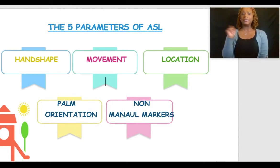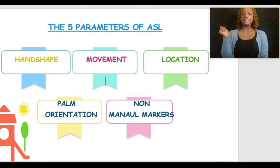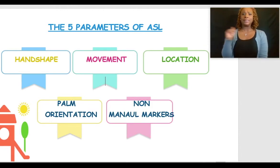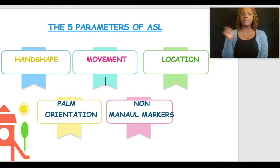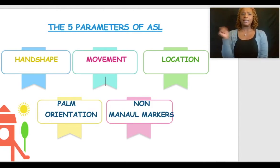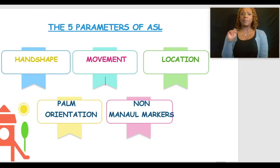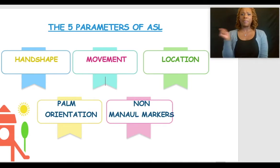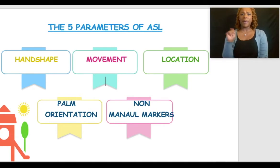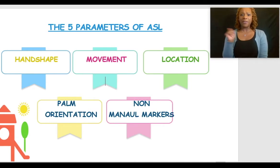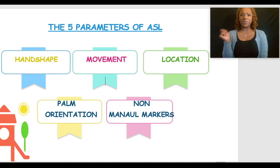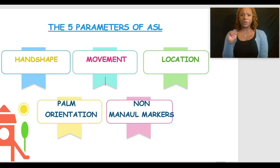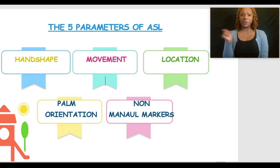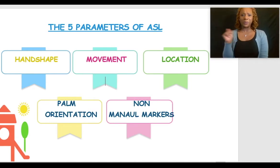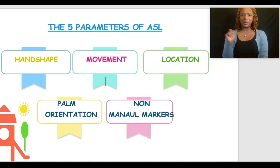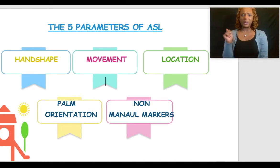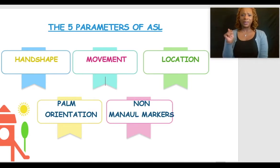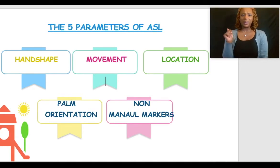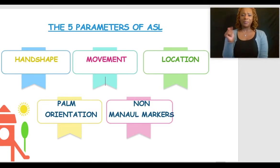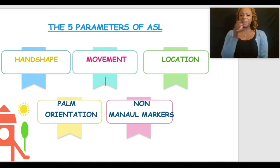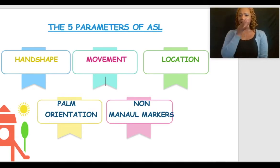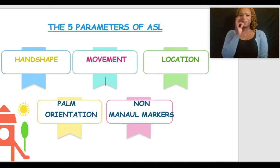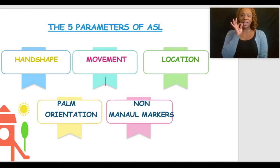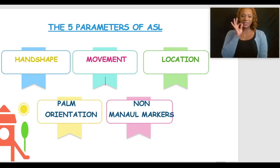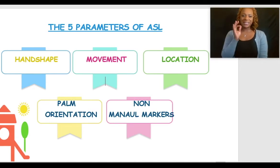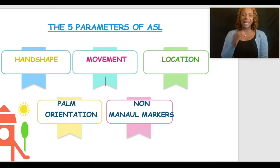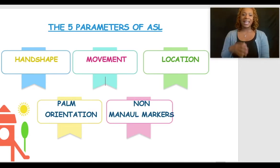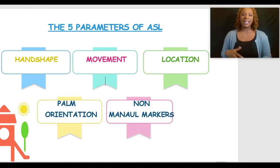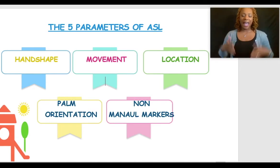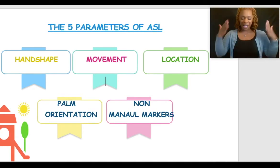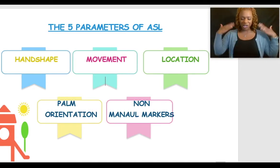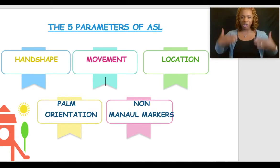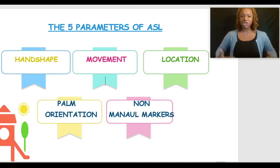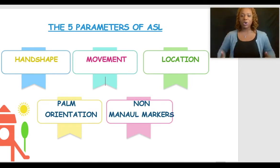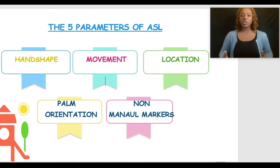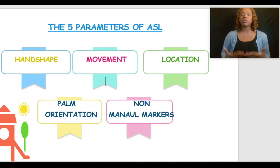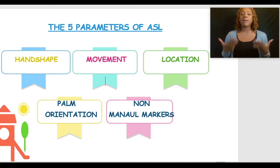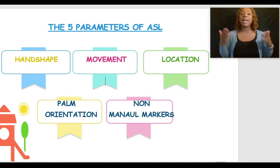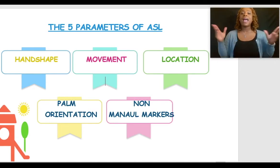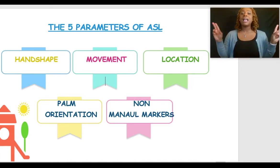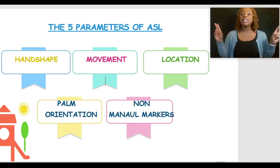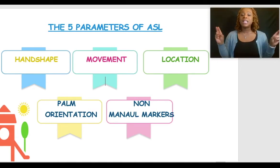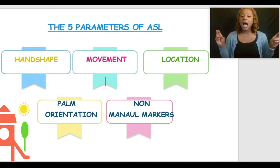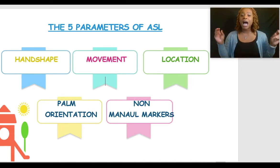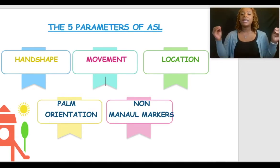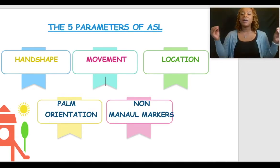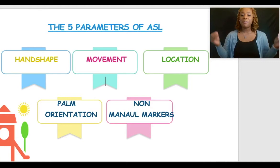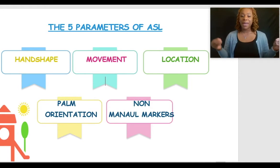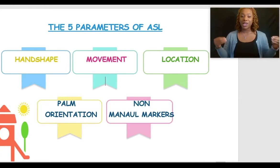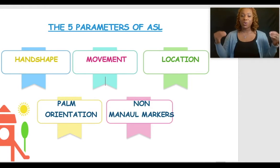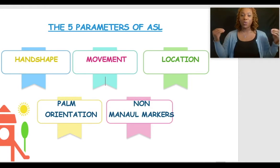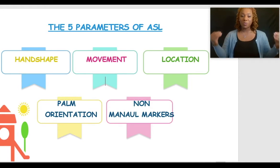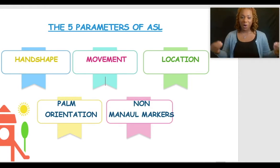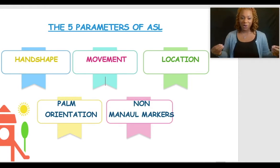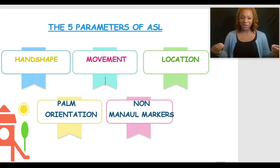really need the bathroom. But I don't have to say it. I can just show it through my non-manual